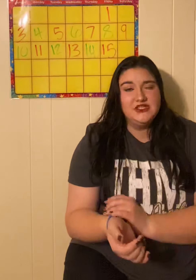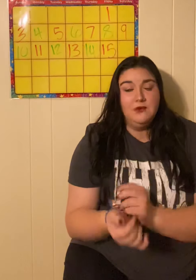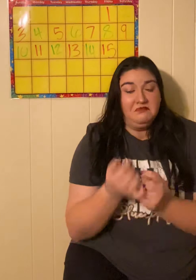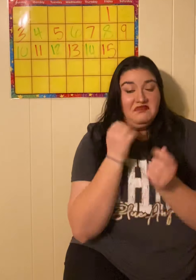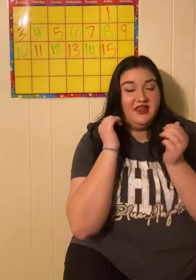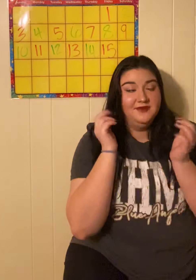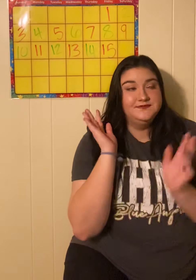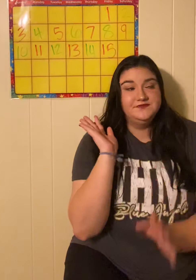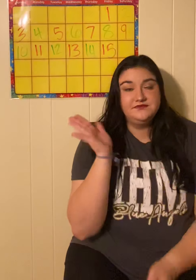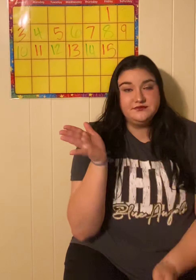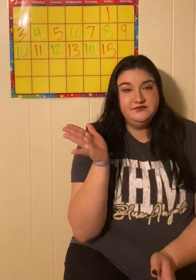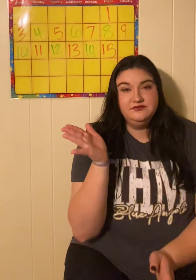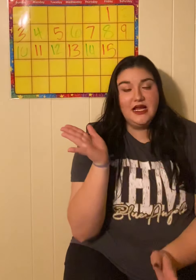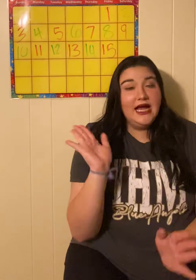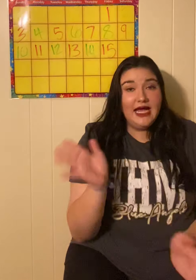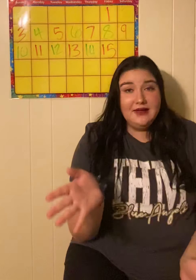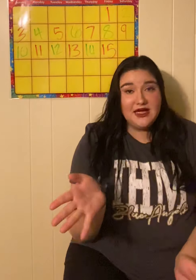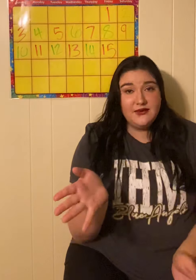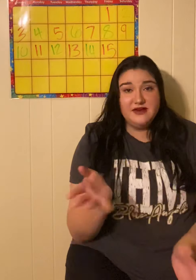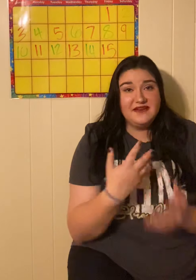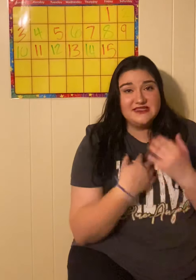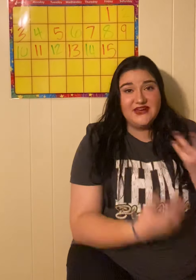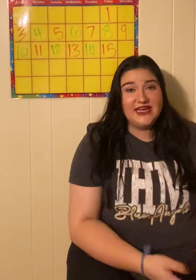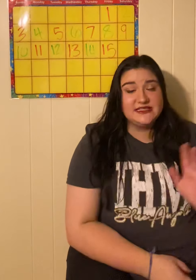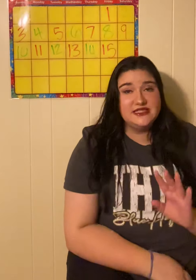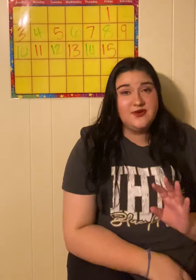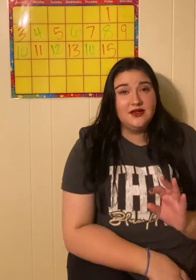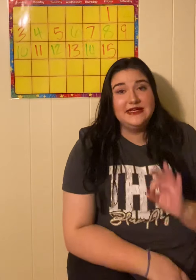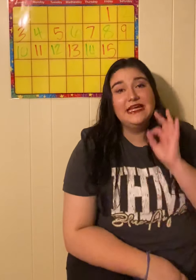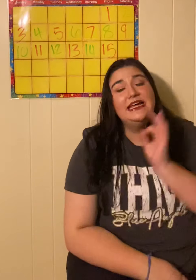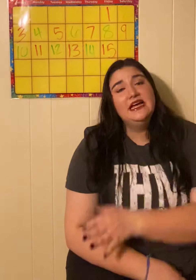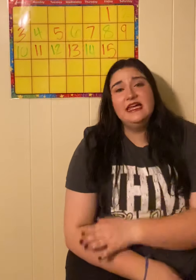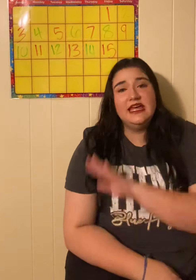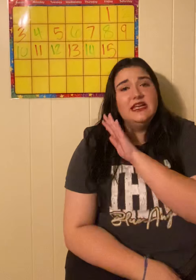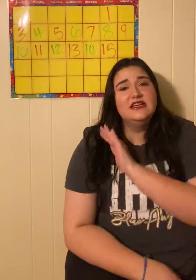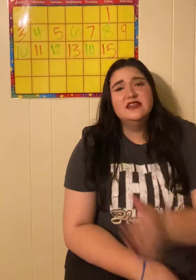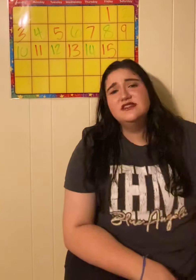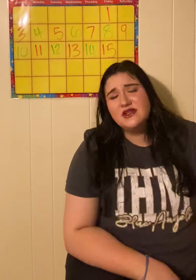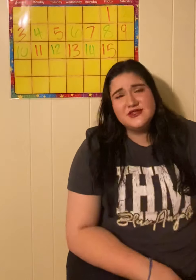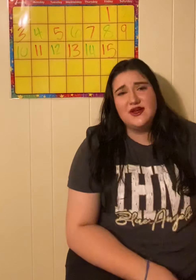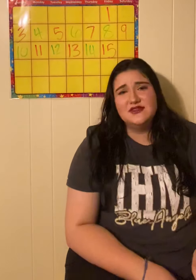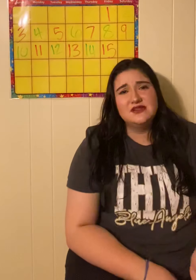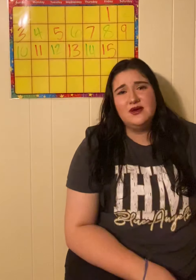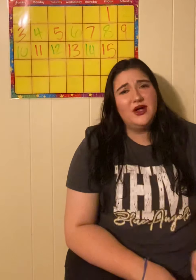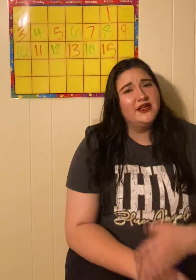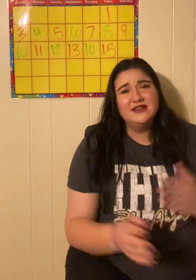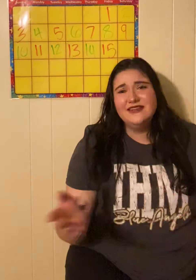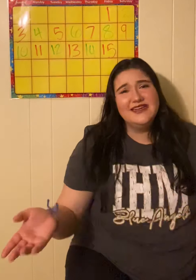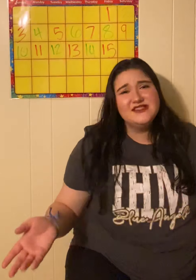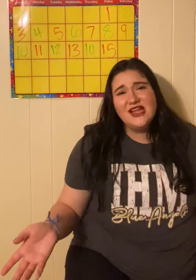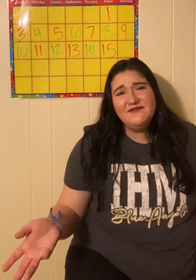go, I make a weird face if I accidentally swallow any. Again, don't swallow salt water. It's not